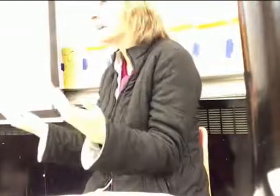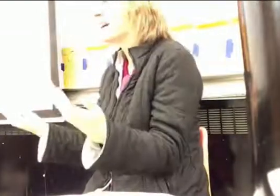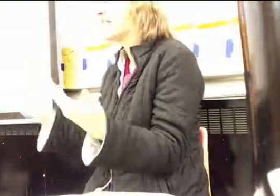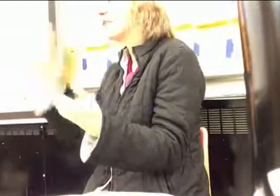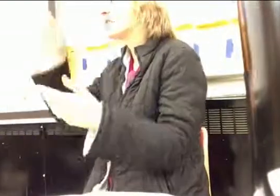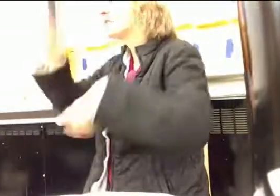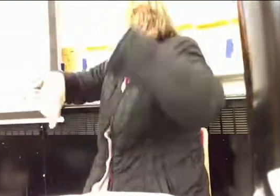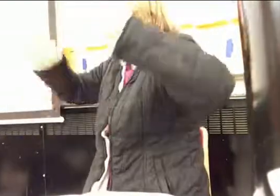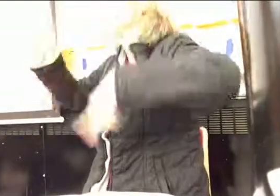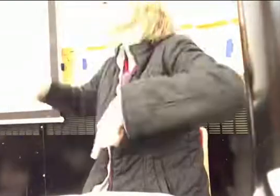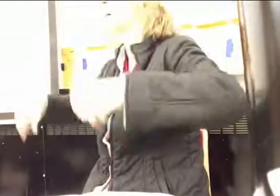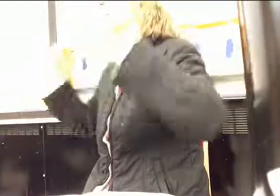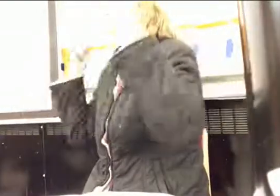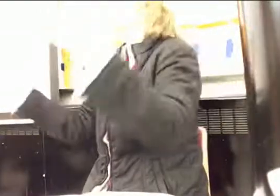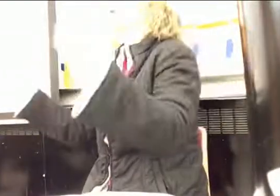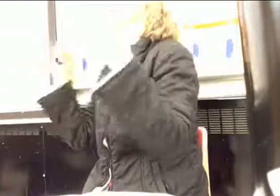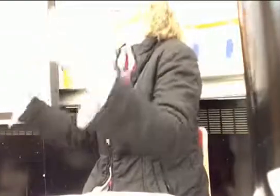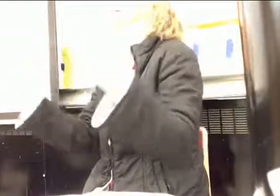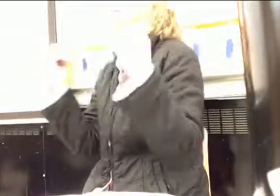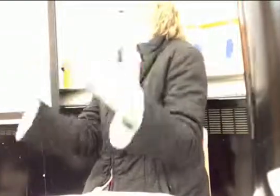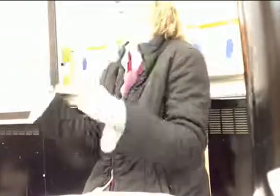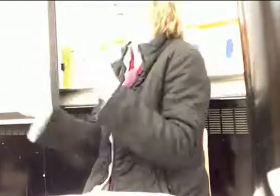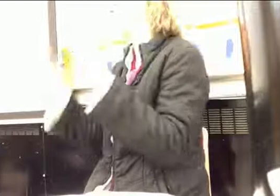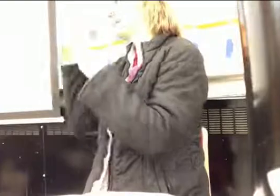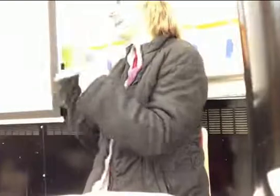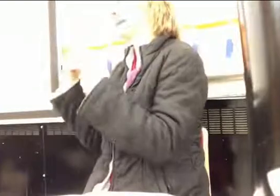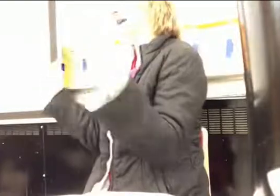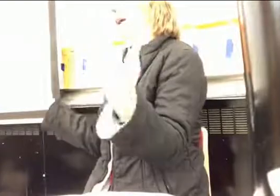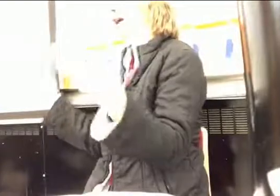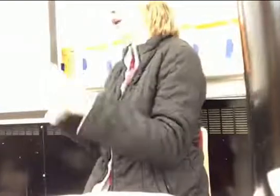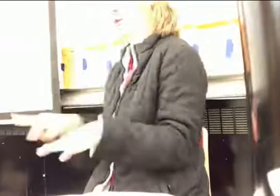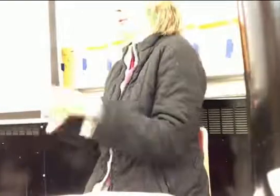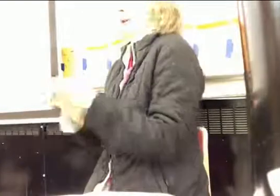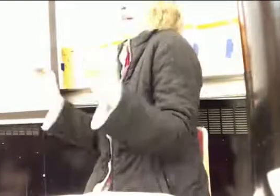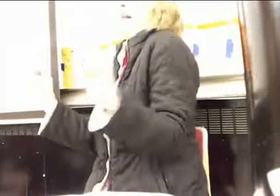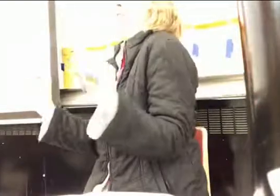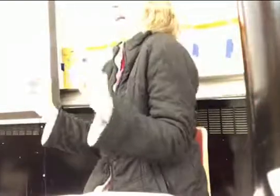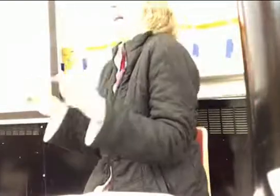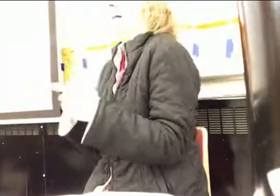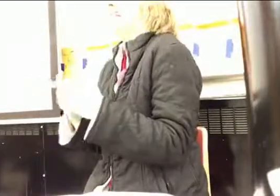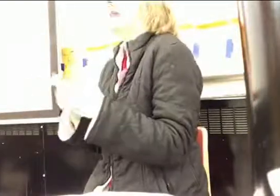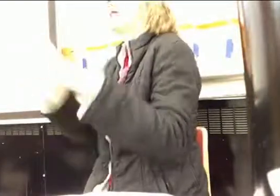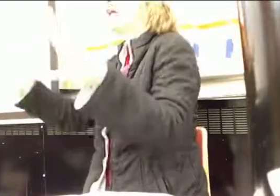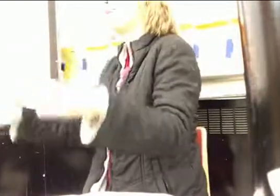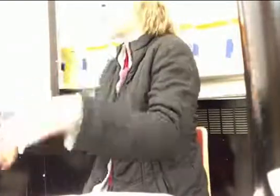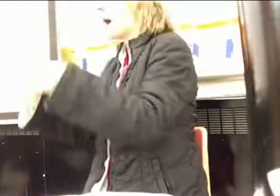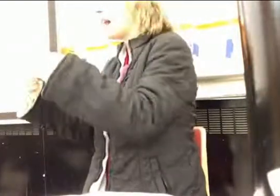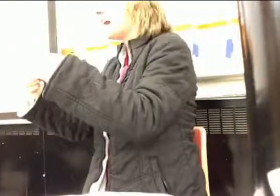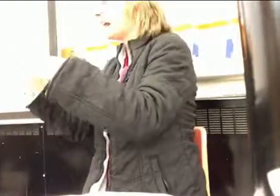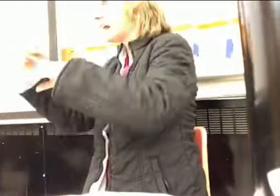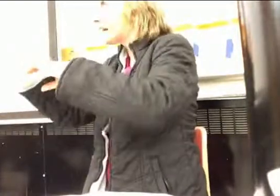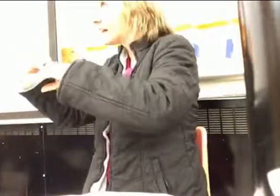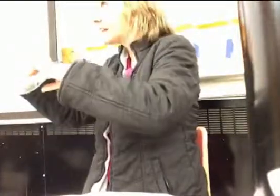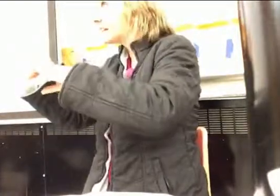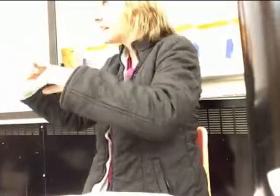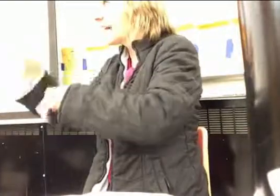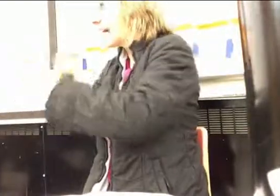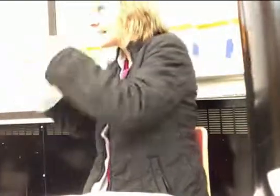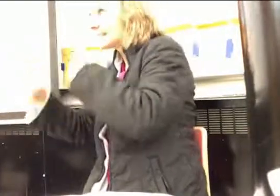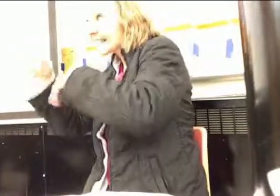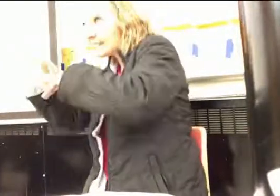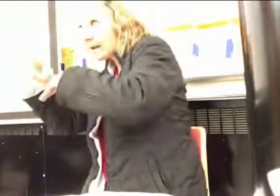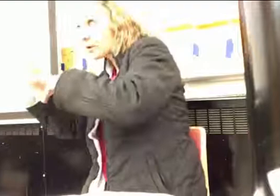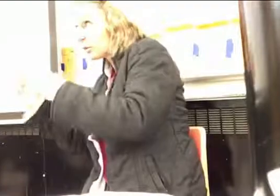all over the place in Africa. Nobody really cared about them. They were worth nothing. And in wedding rings, you actually, instead of